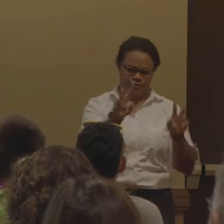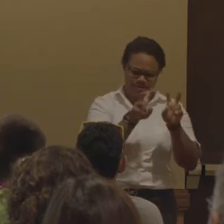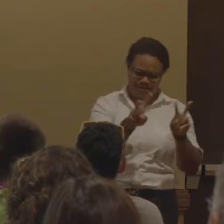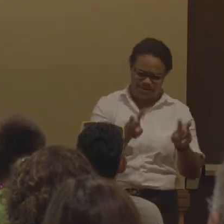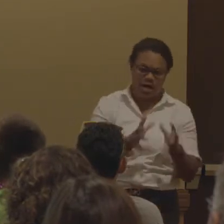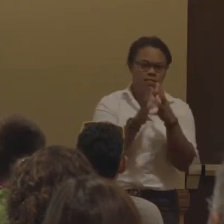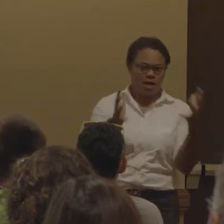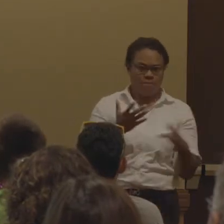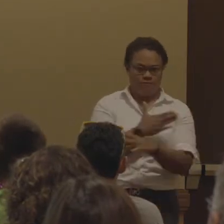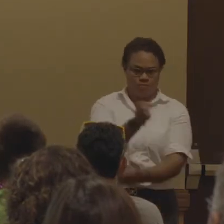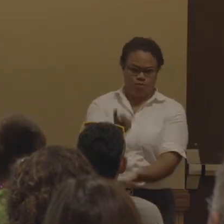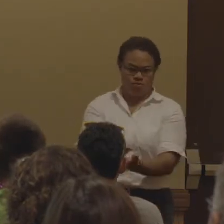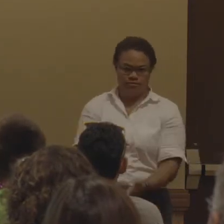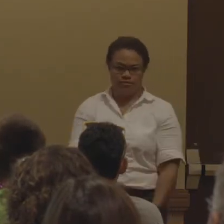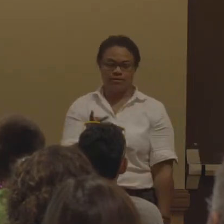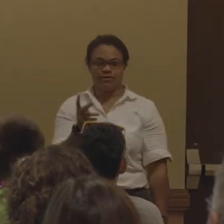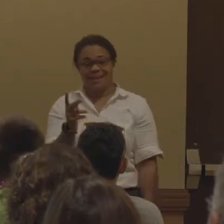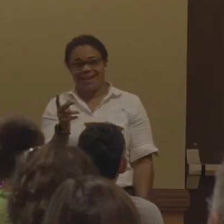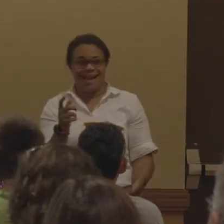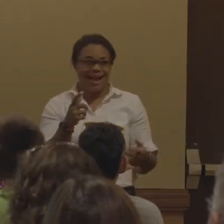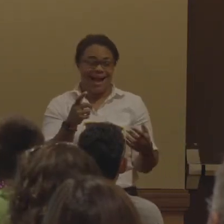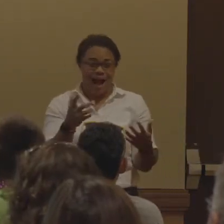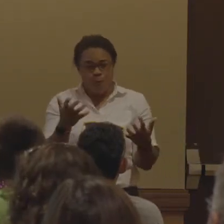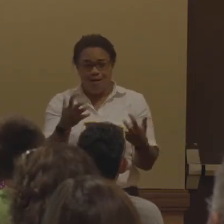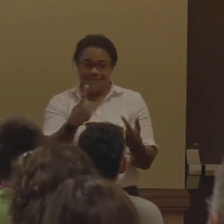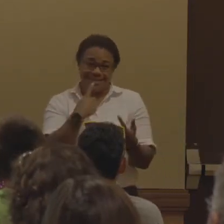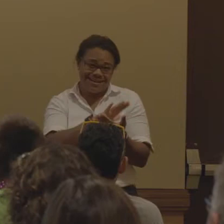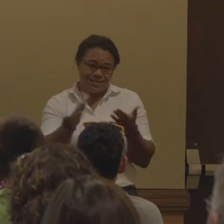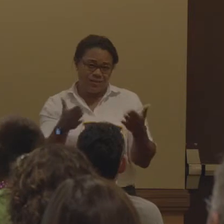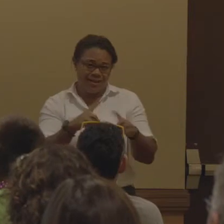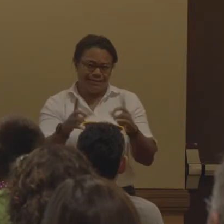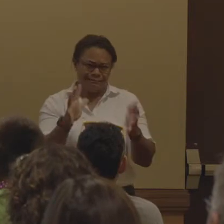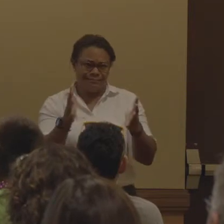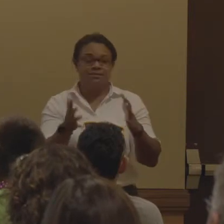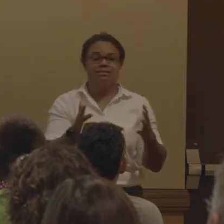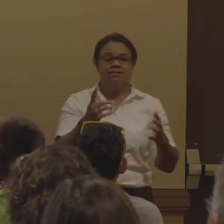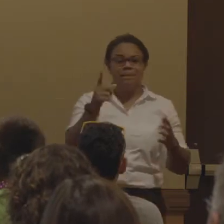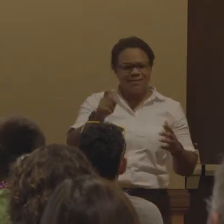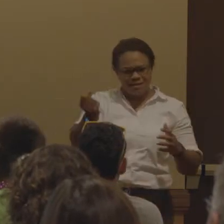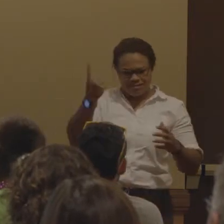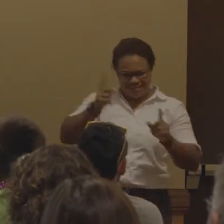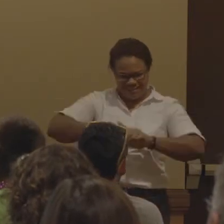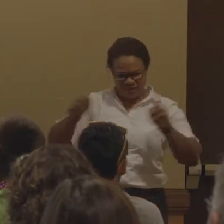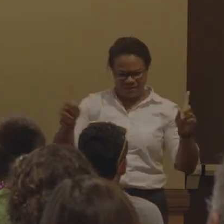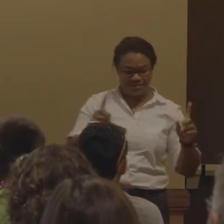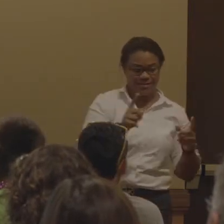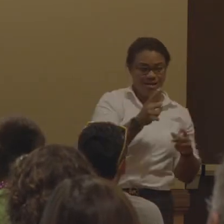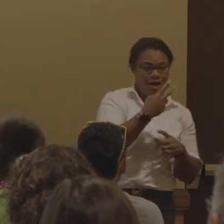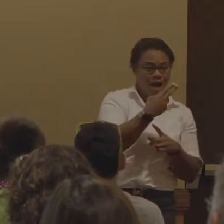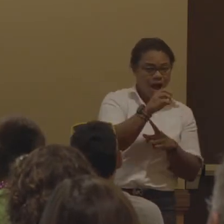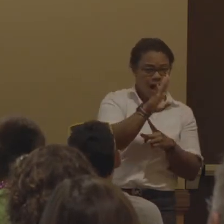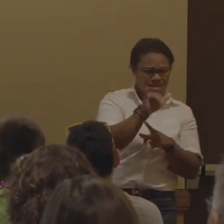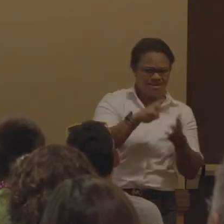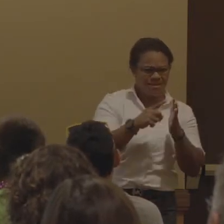between, and I'm gonna say this the nicest way I know how, there's a difference between a hobby and a home-based business.